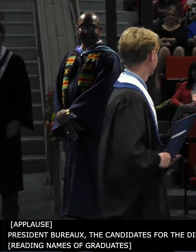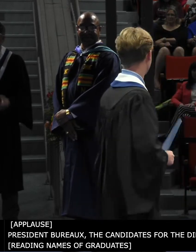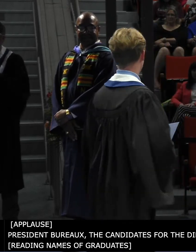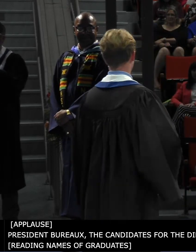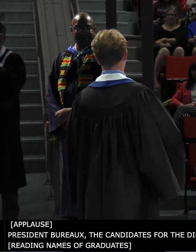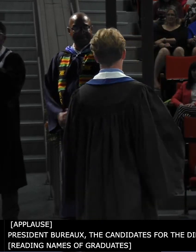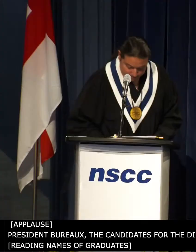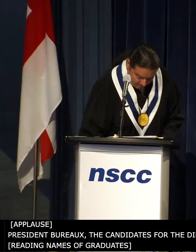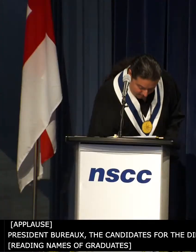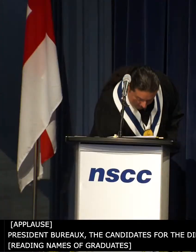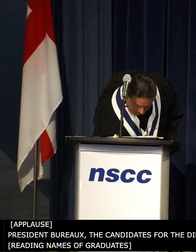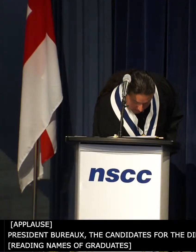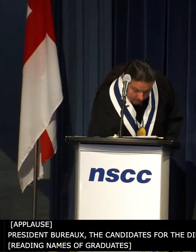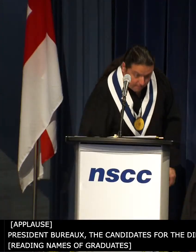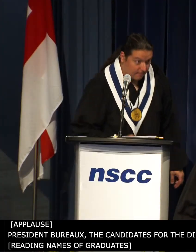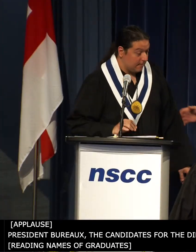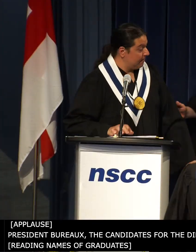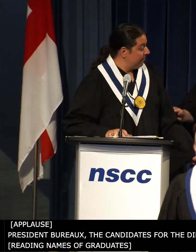Loy Brannon.